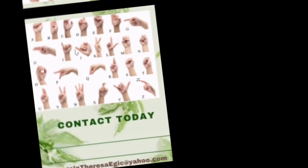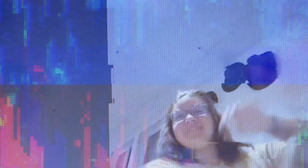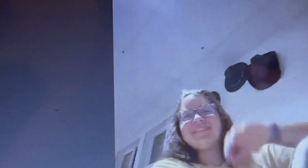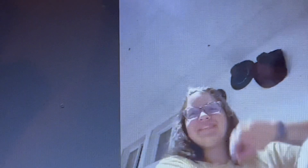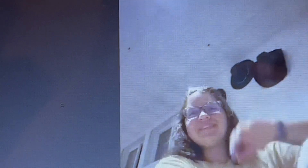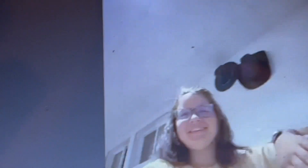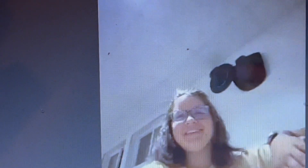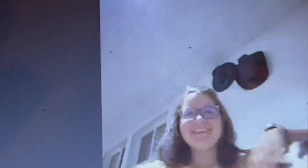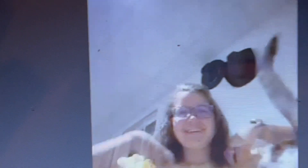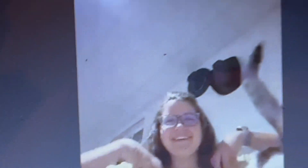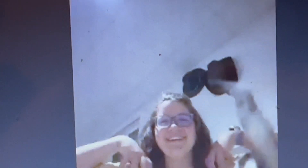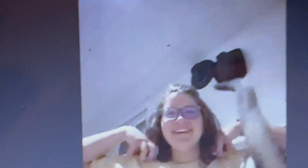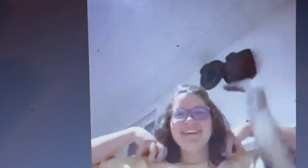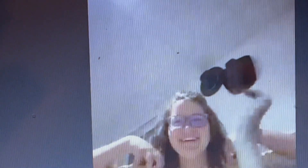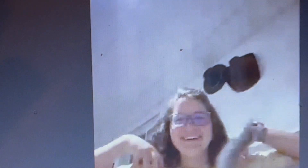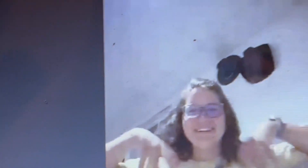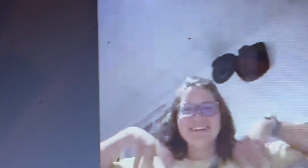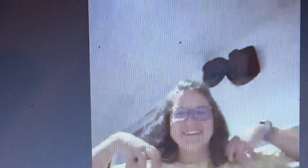Anyways.